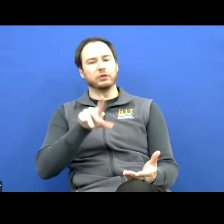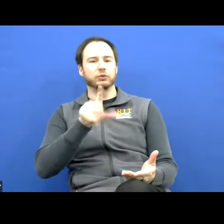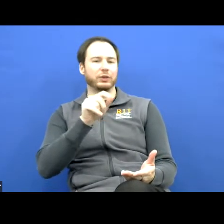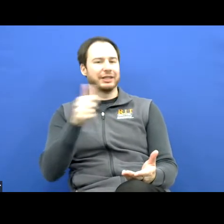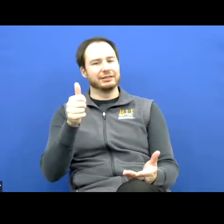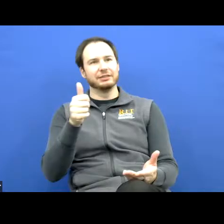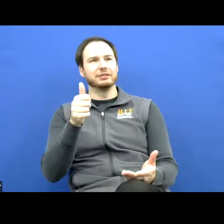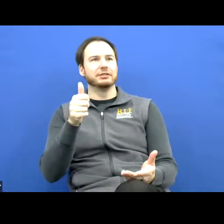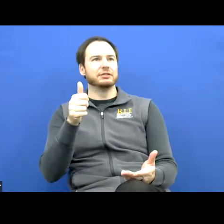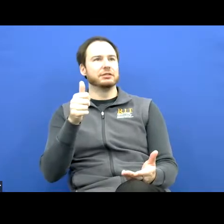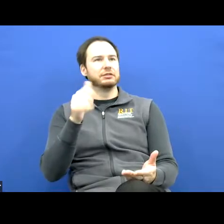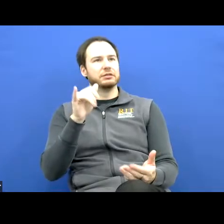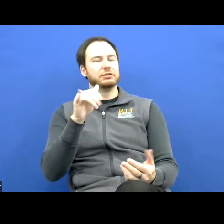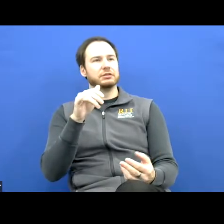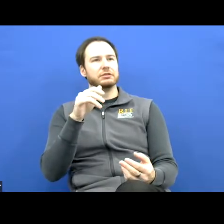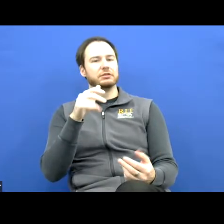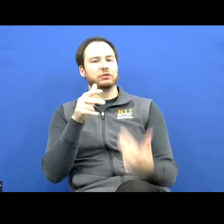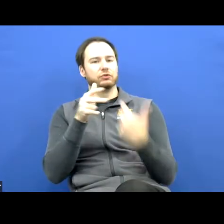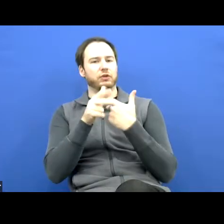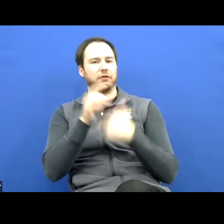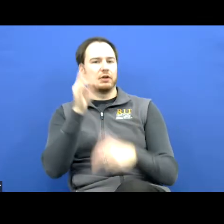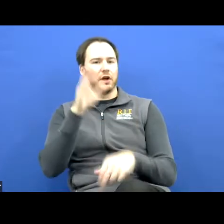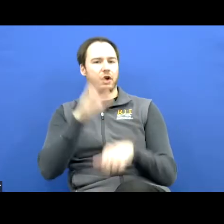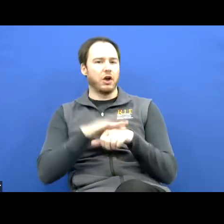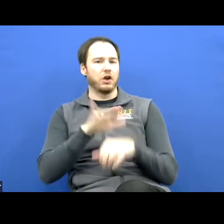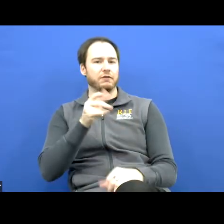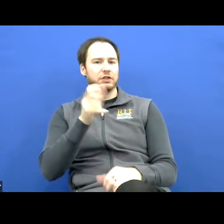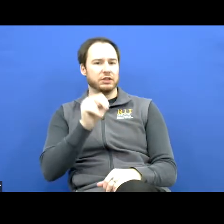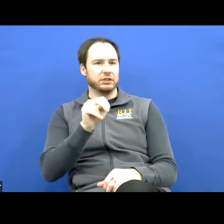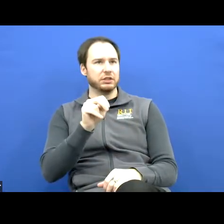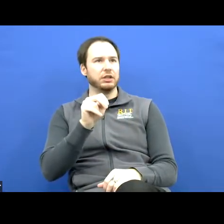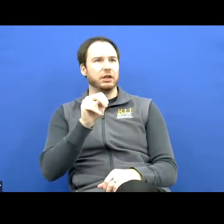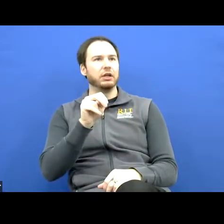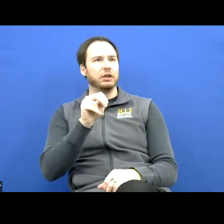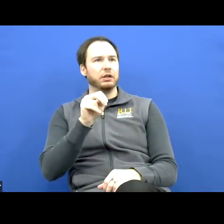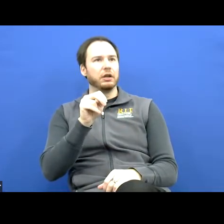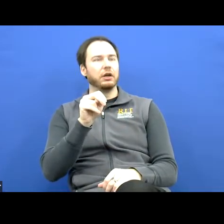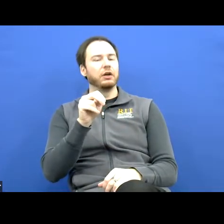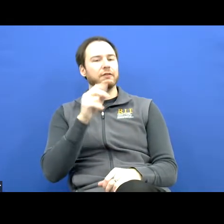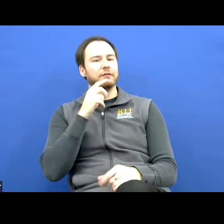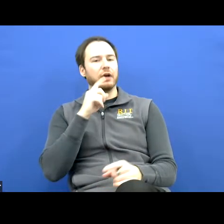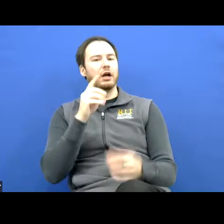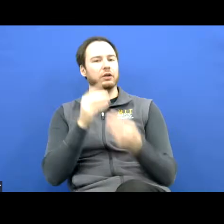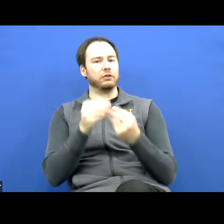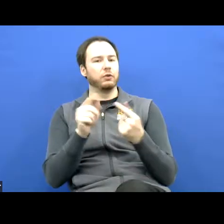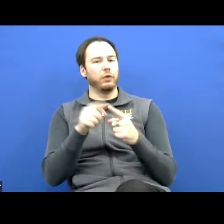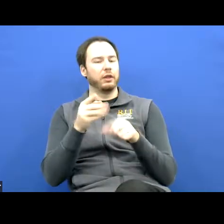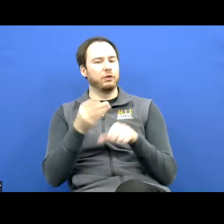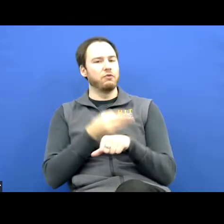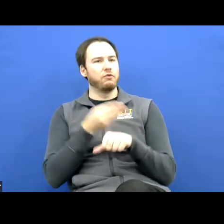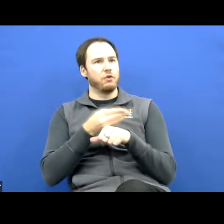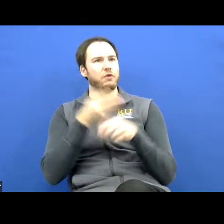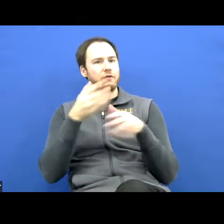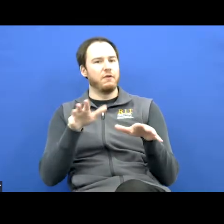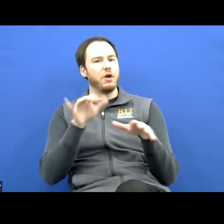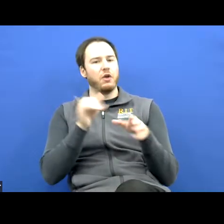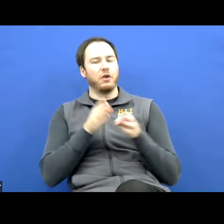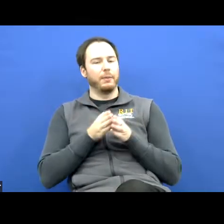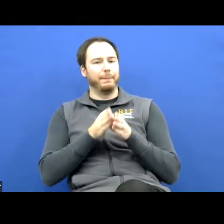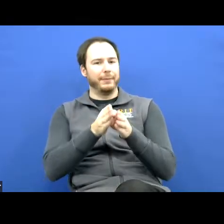the traffic nightmare along Jefferson Road was alleviated considerably when that road was redone. The medians